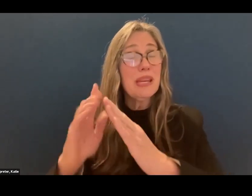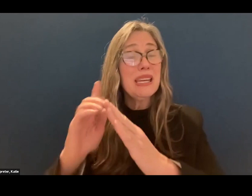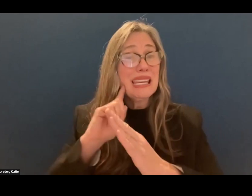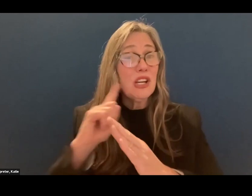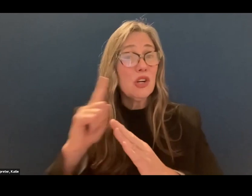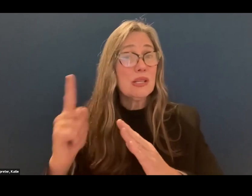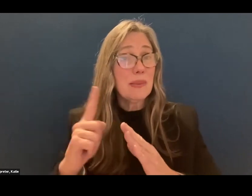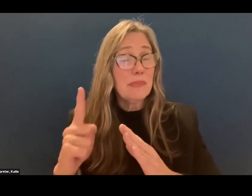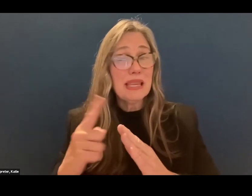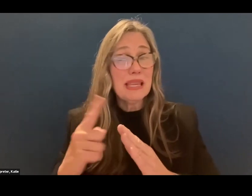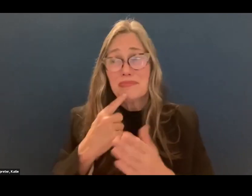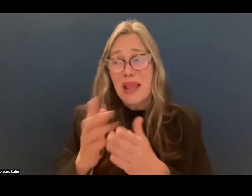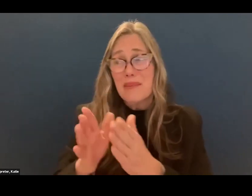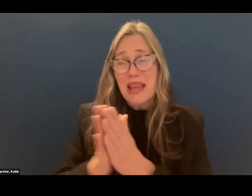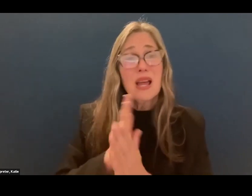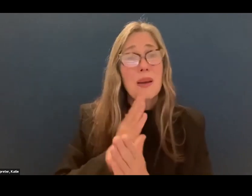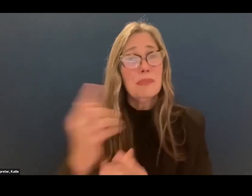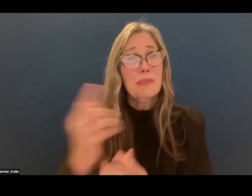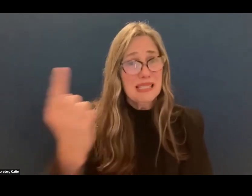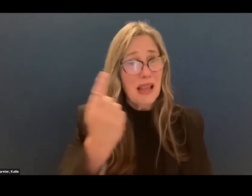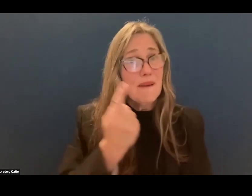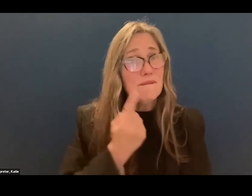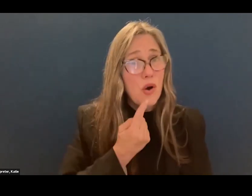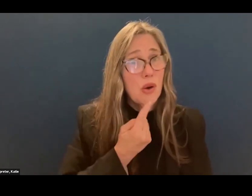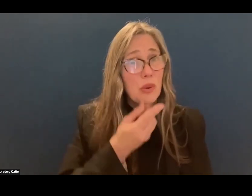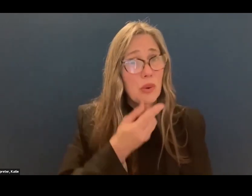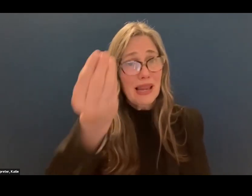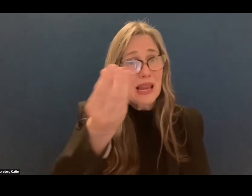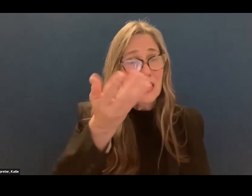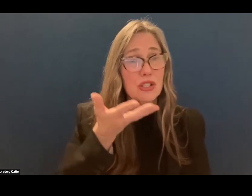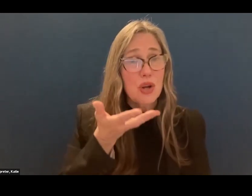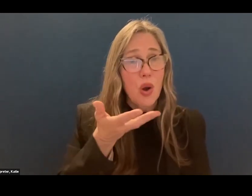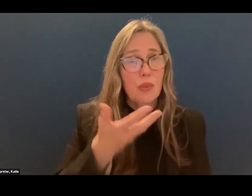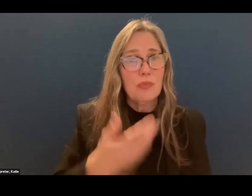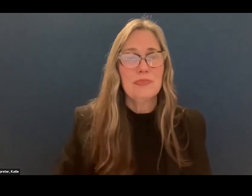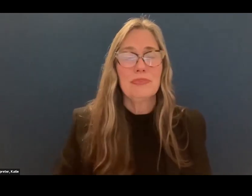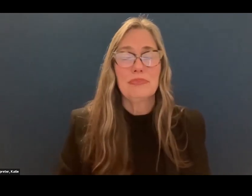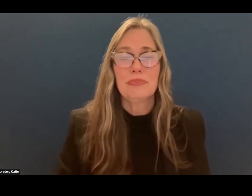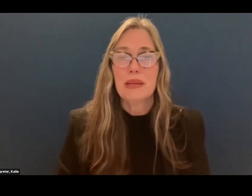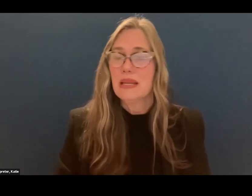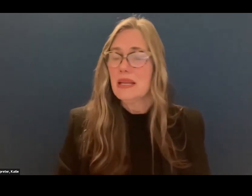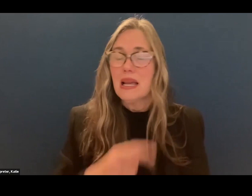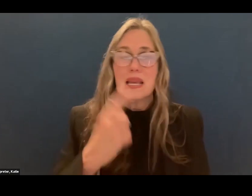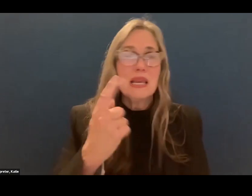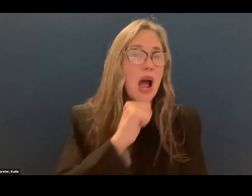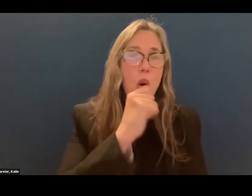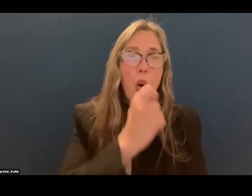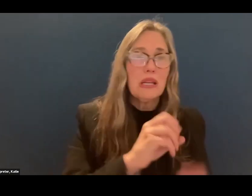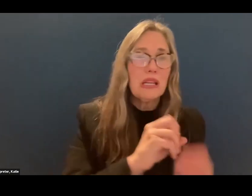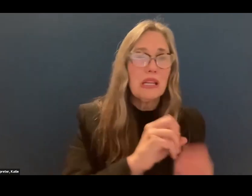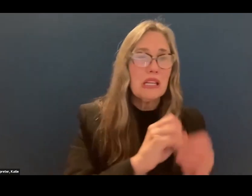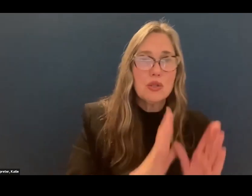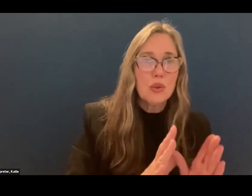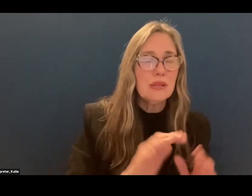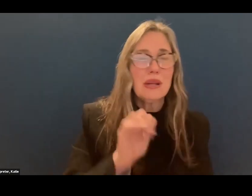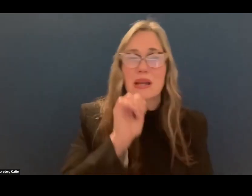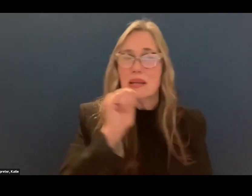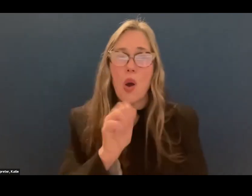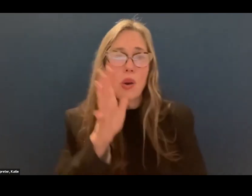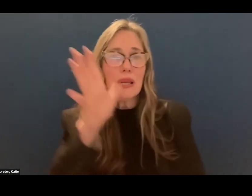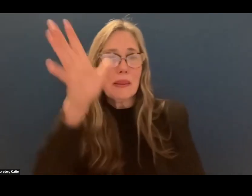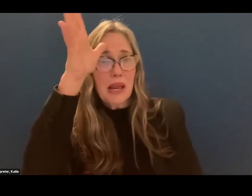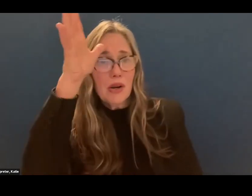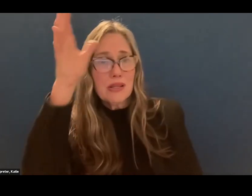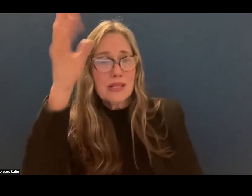going to encourage them and ask them to please come forward, because it doesn't have to be the student or the parent. If there is a community partner that